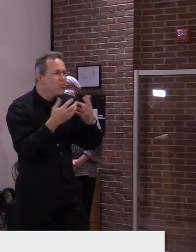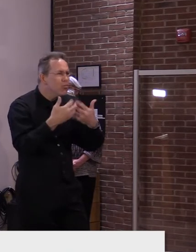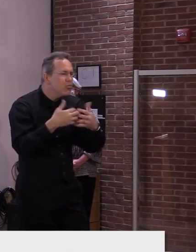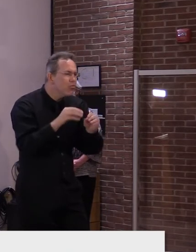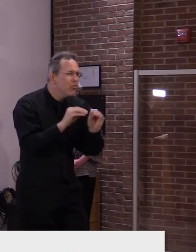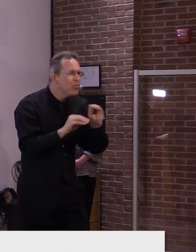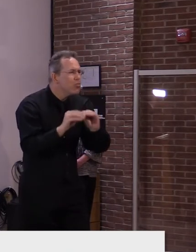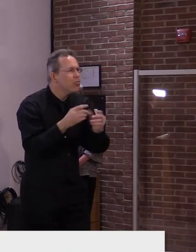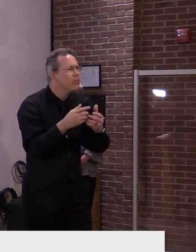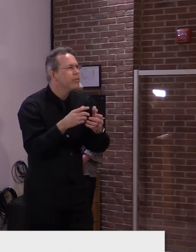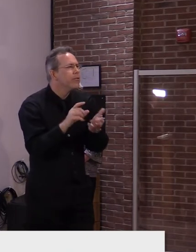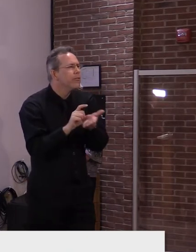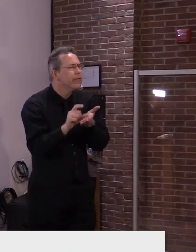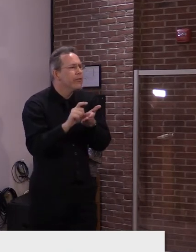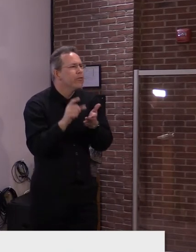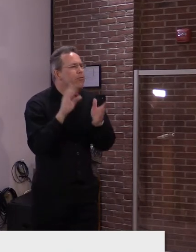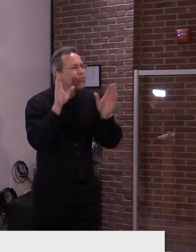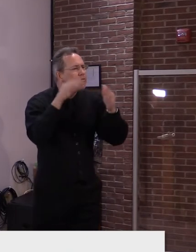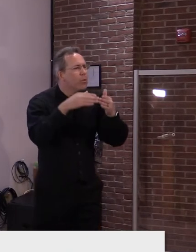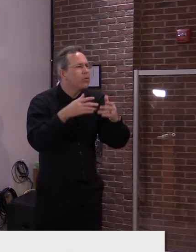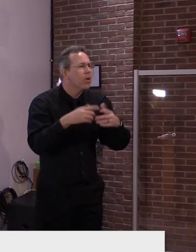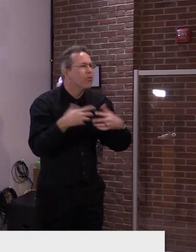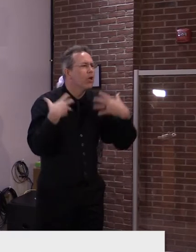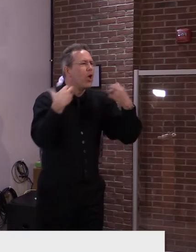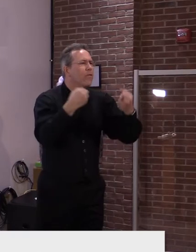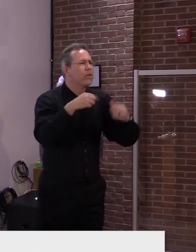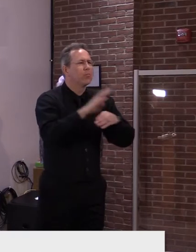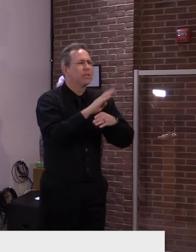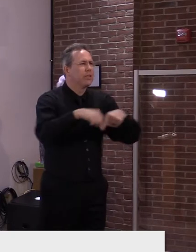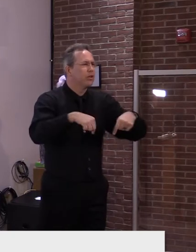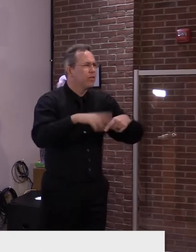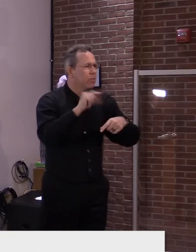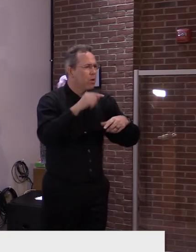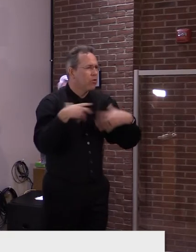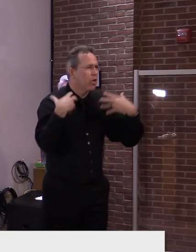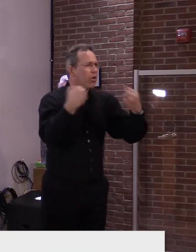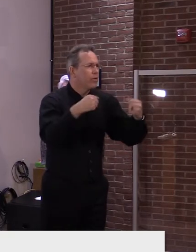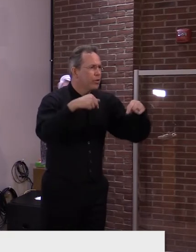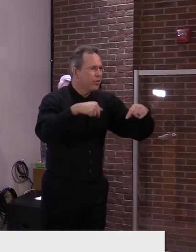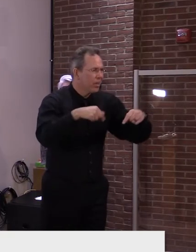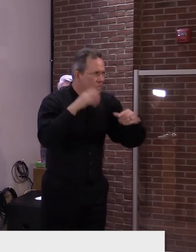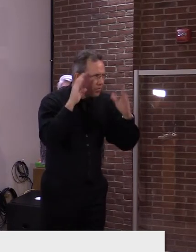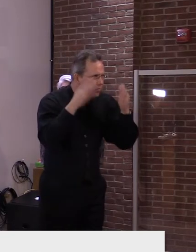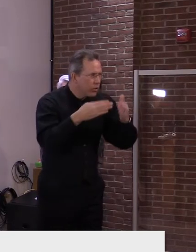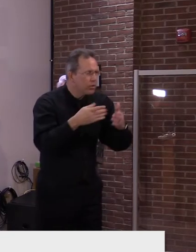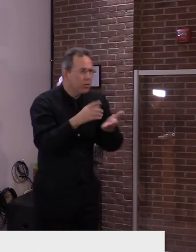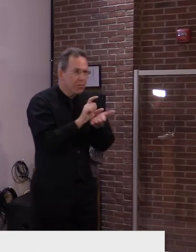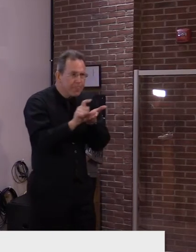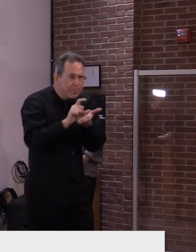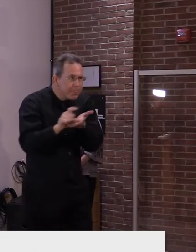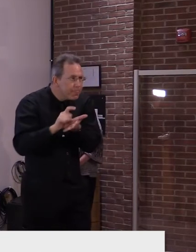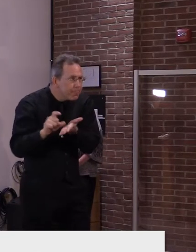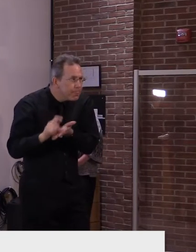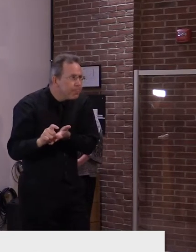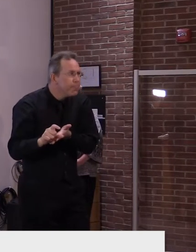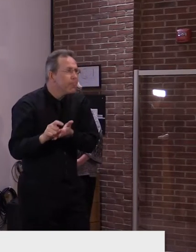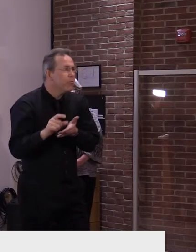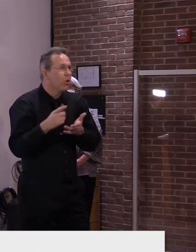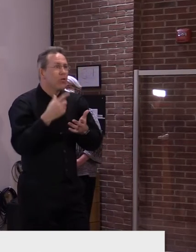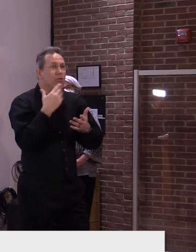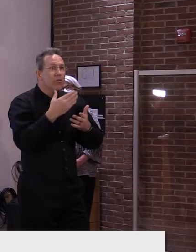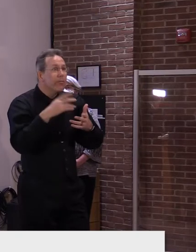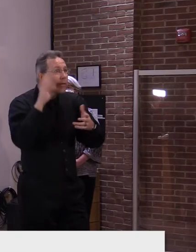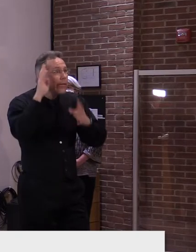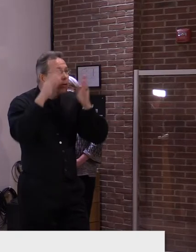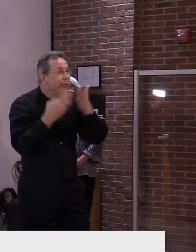Rescue Plan that will go to the state for various projects and some really exciting opportunities there, as you noted, for water